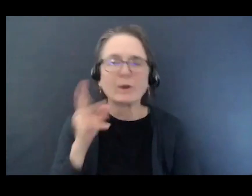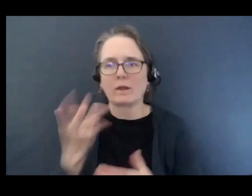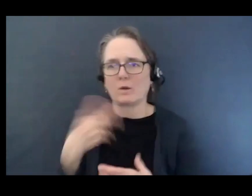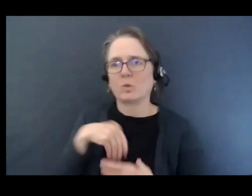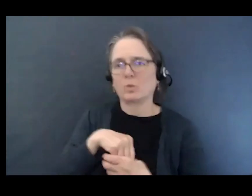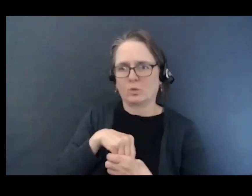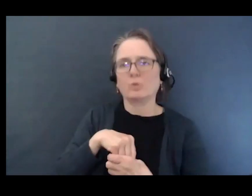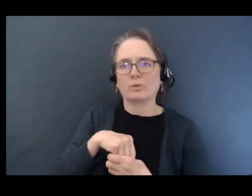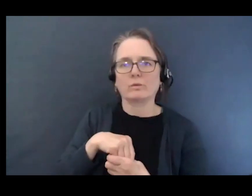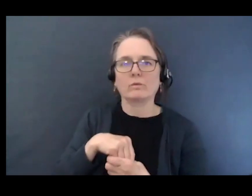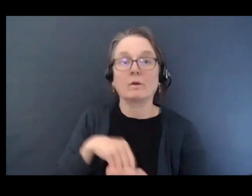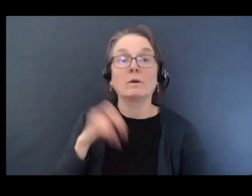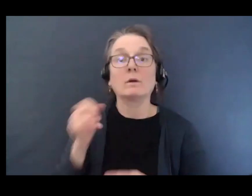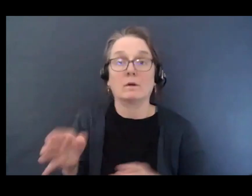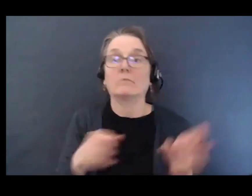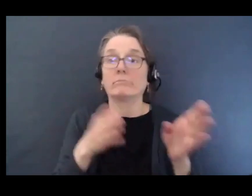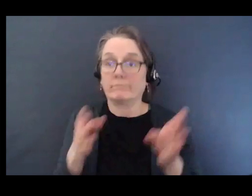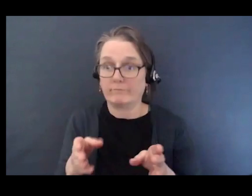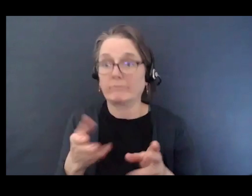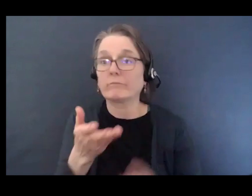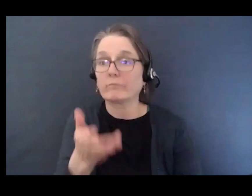those.